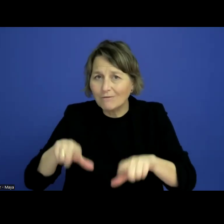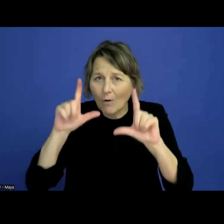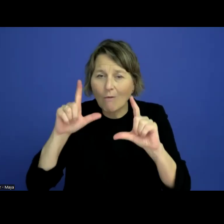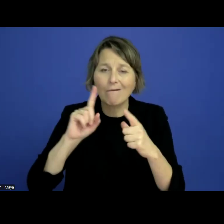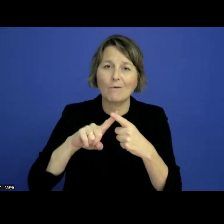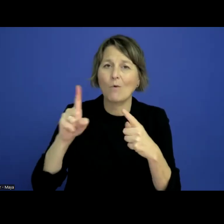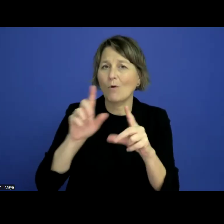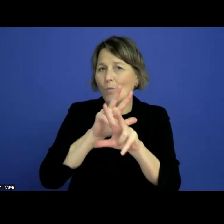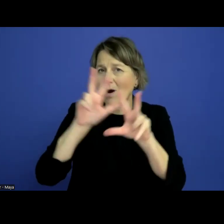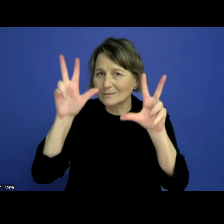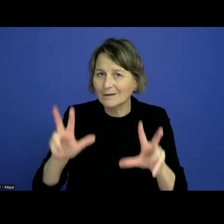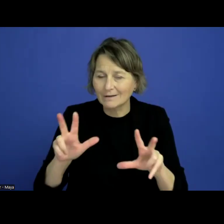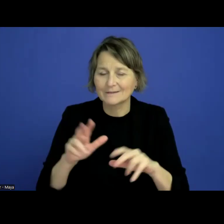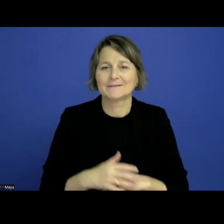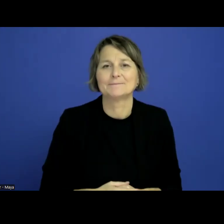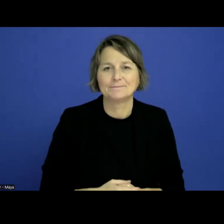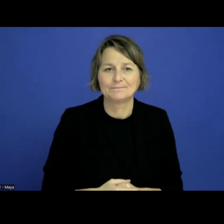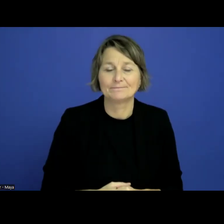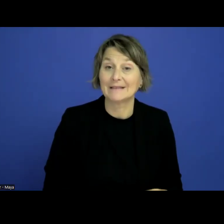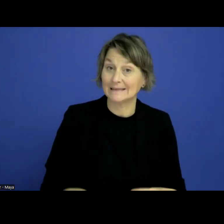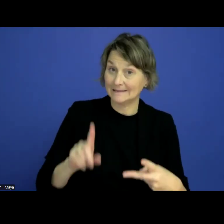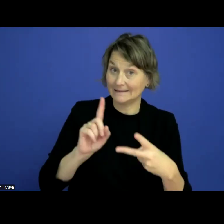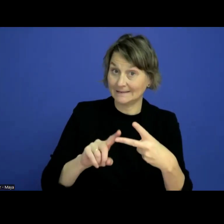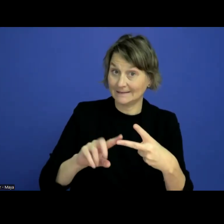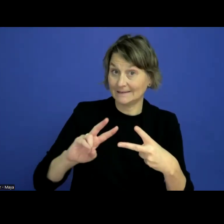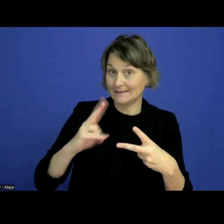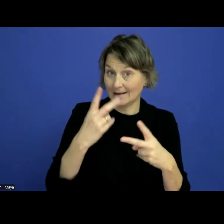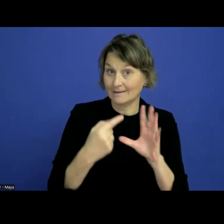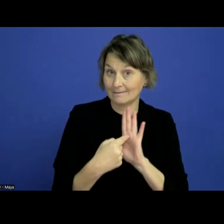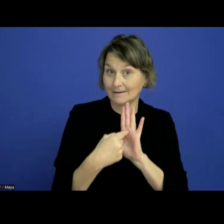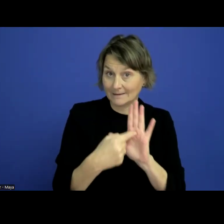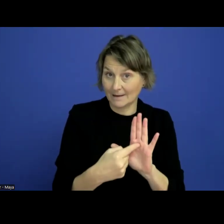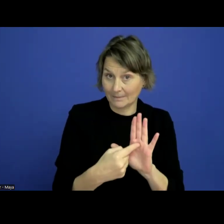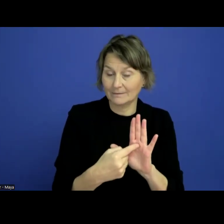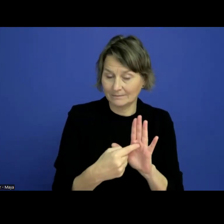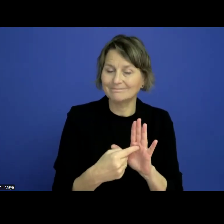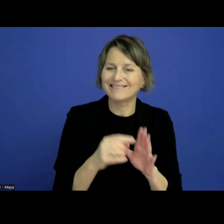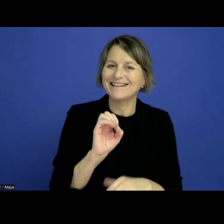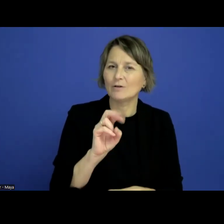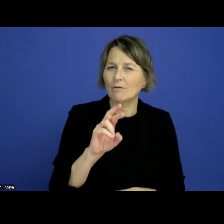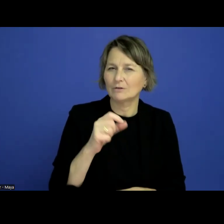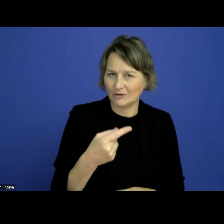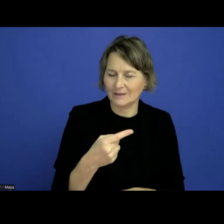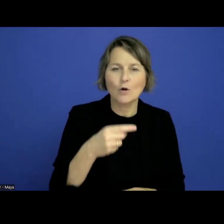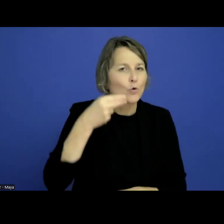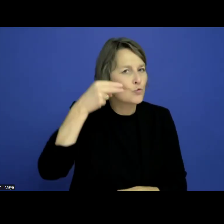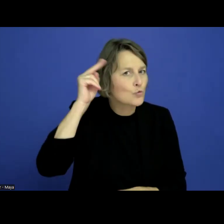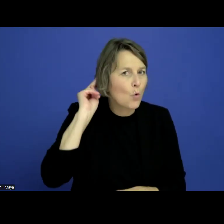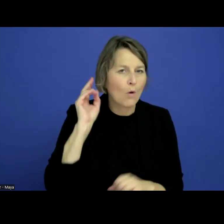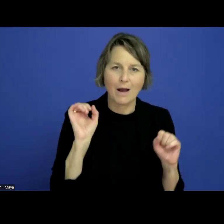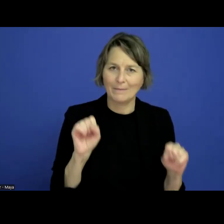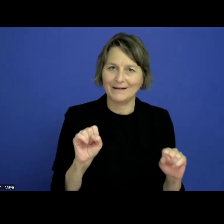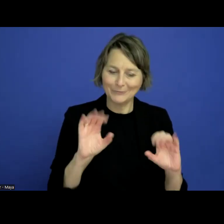Neurability. Neurability operates as a specific chapter of Capability community focusing on neurodivergent talent. And